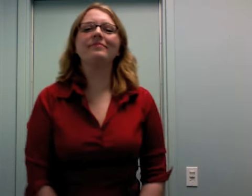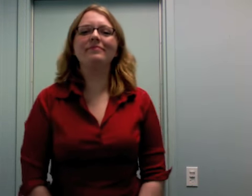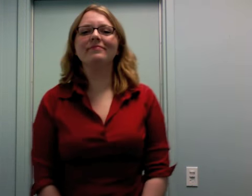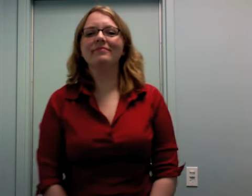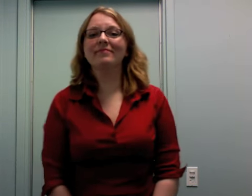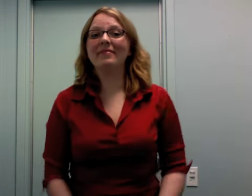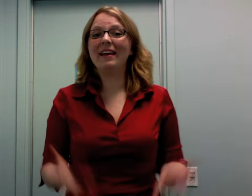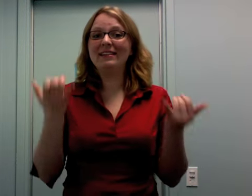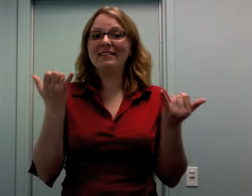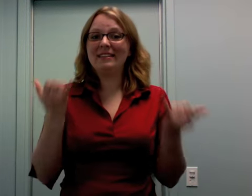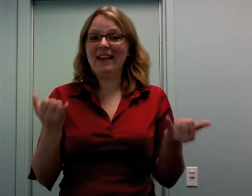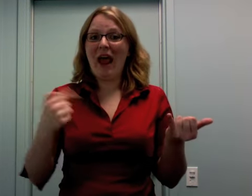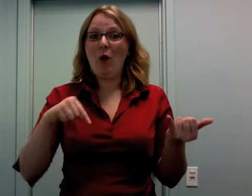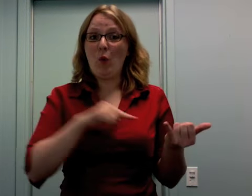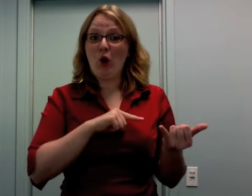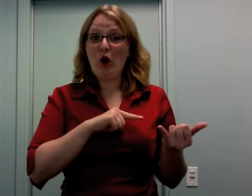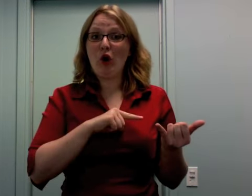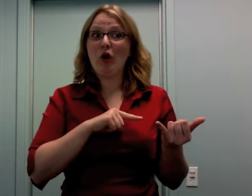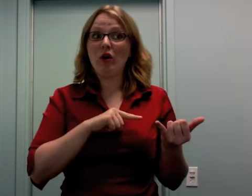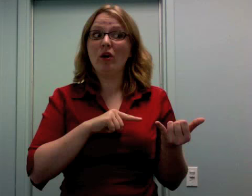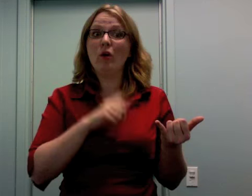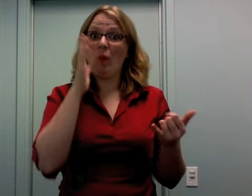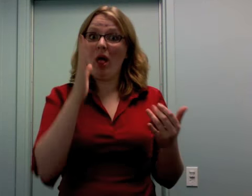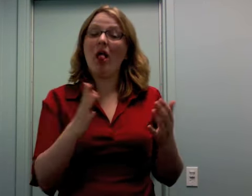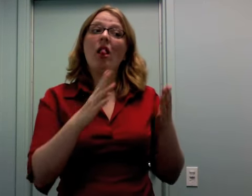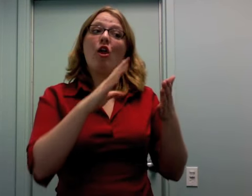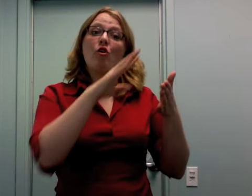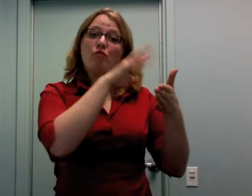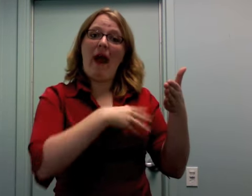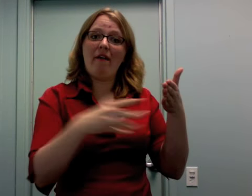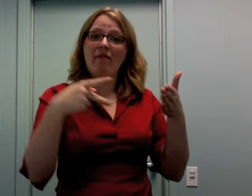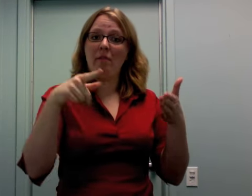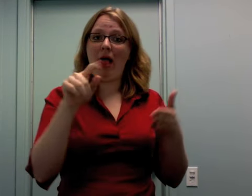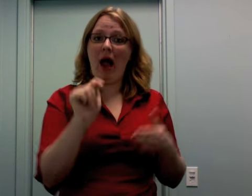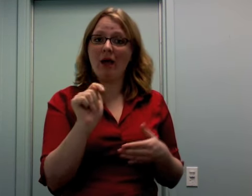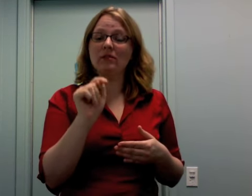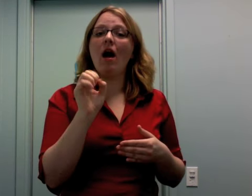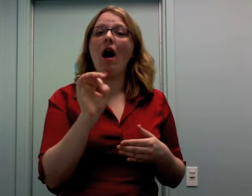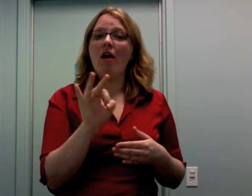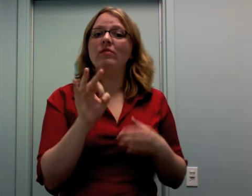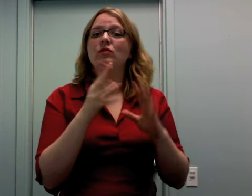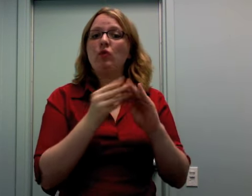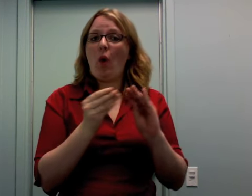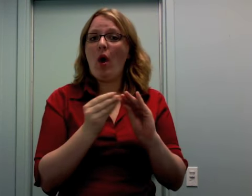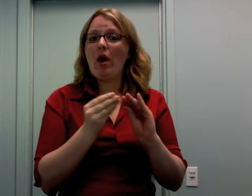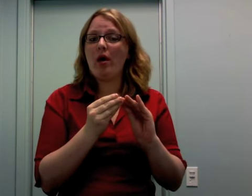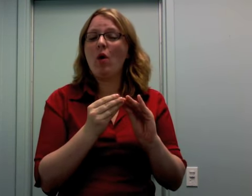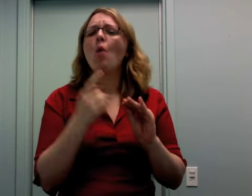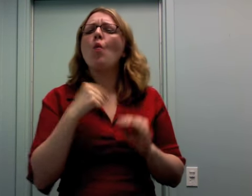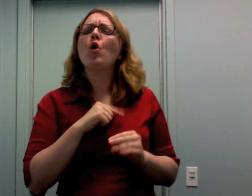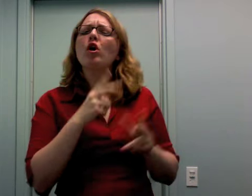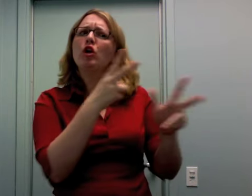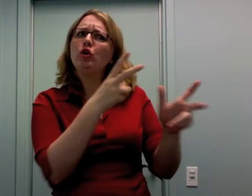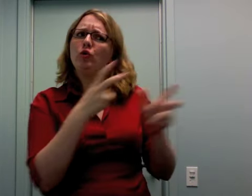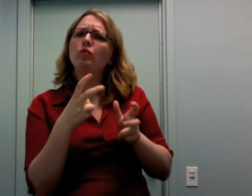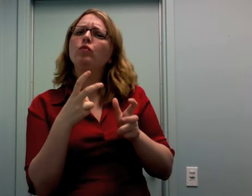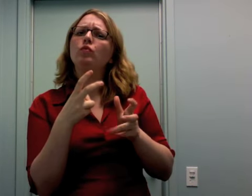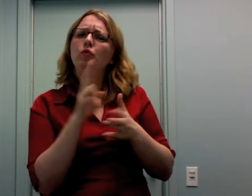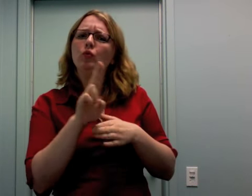Today we're going to graph the plot of a story. We're going to use the story of the Three Little Pigs,